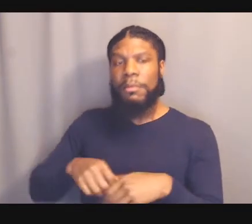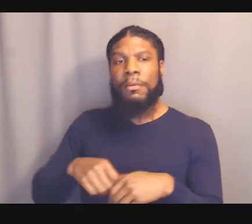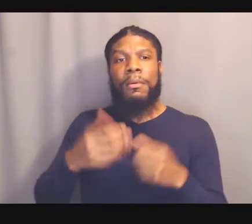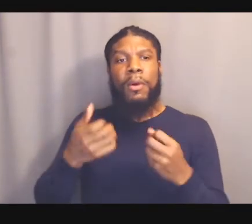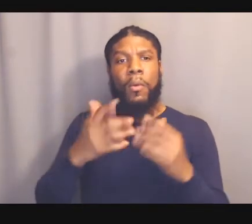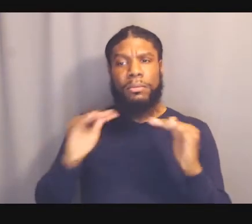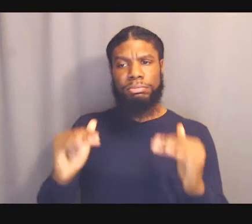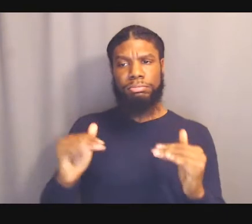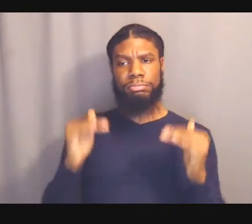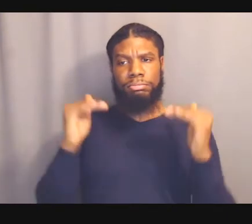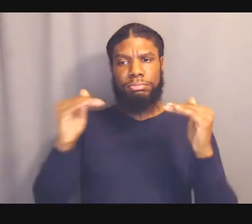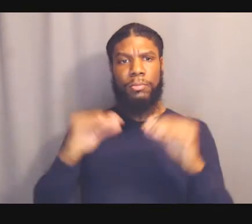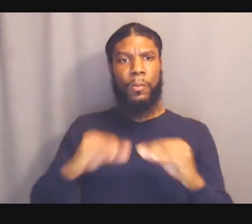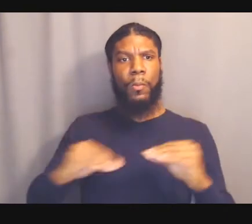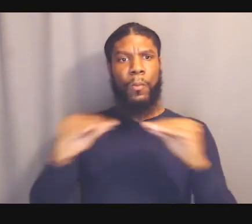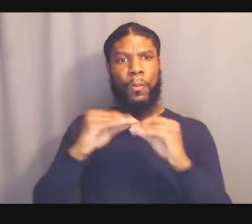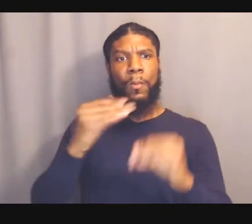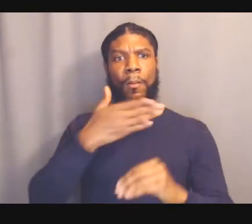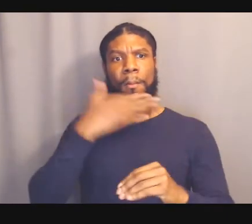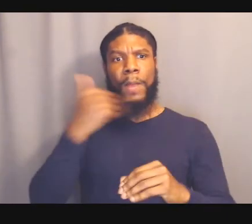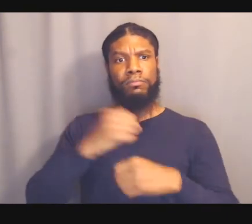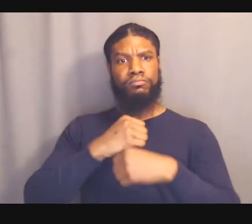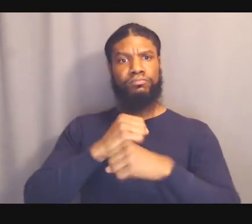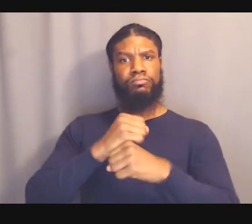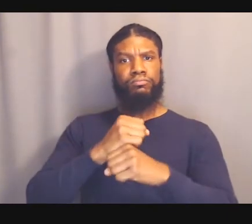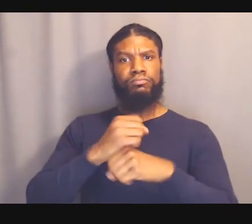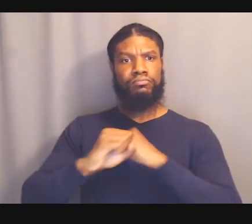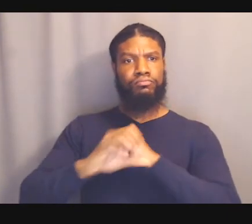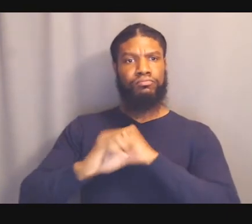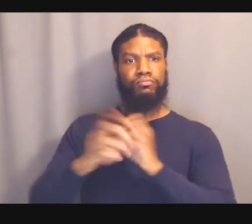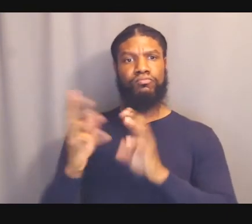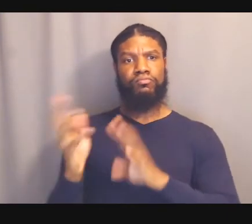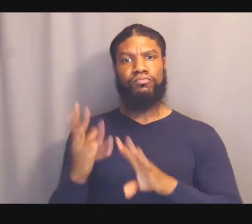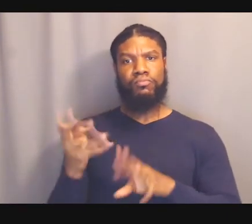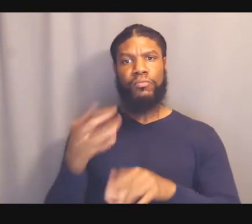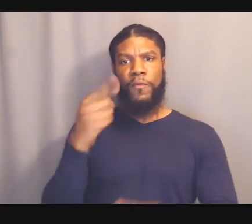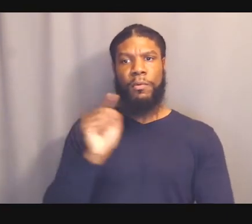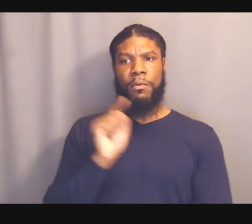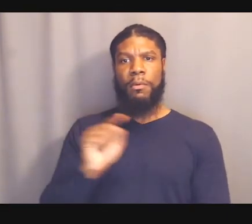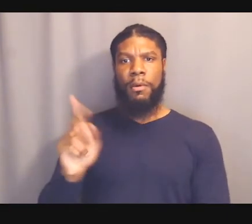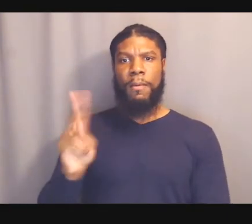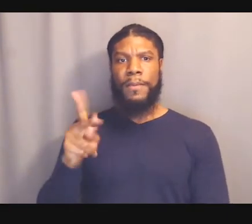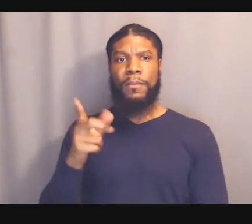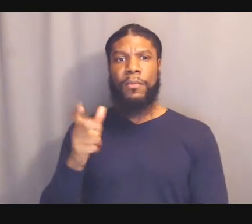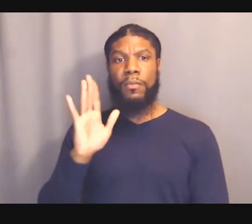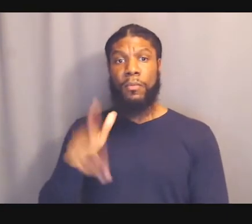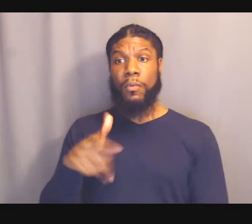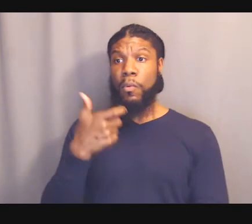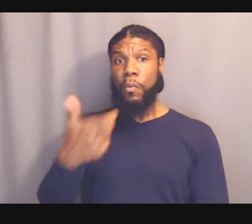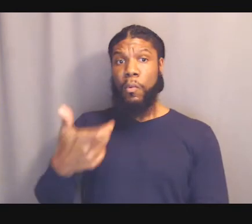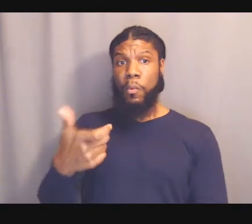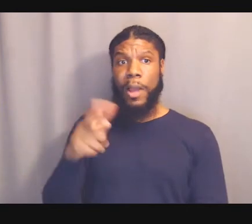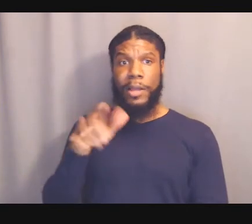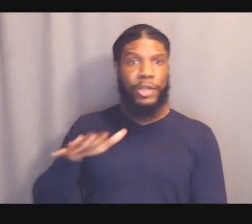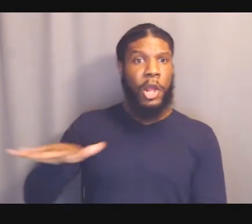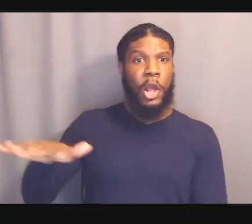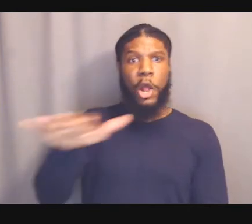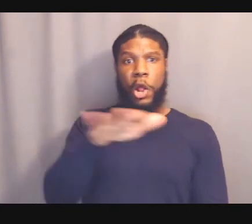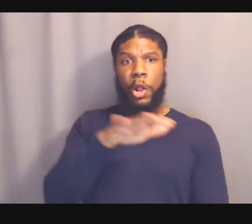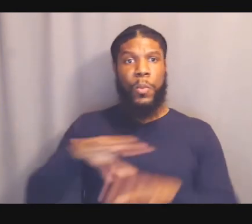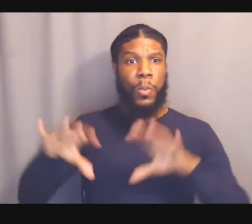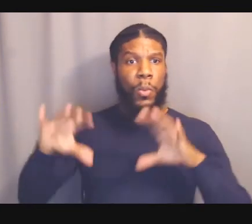and higher standard of production for those who will be watching from their various locations all around the